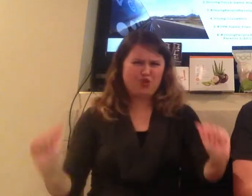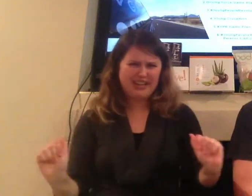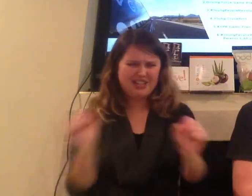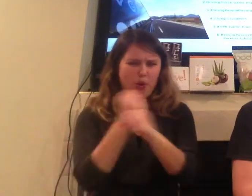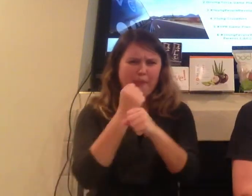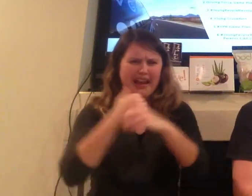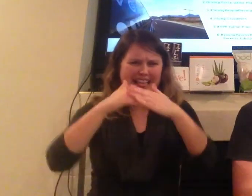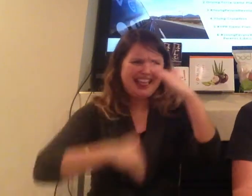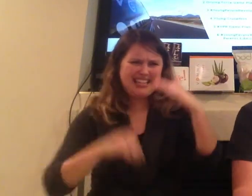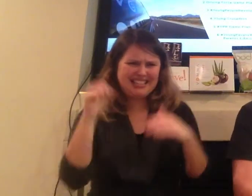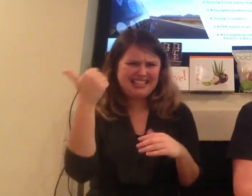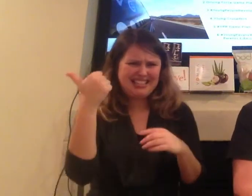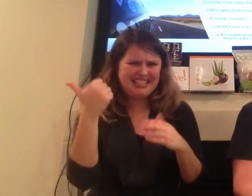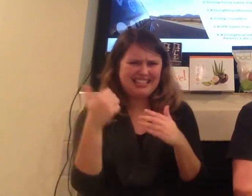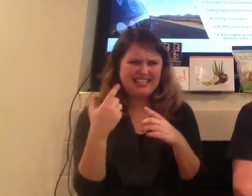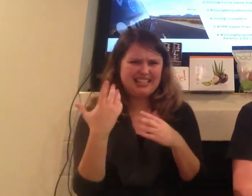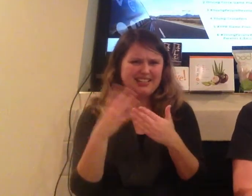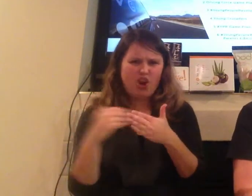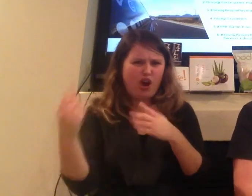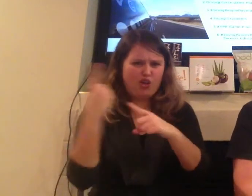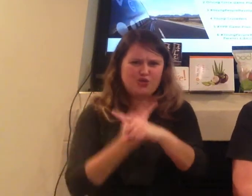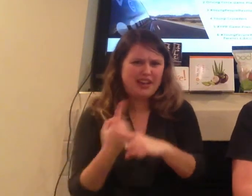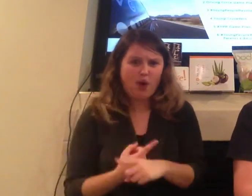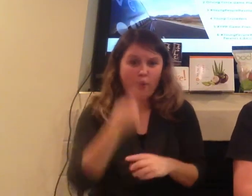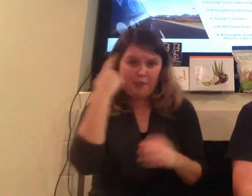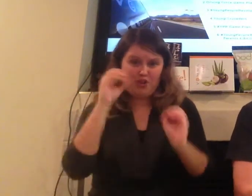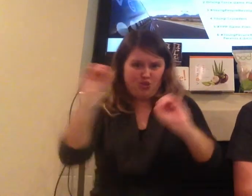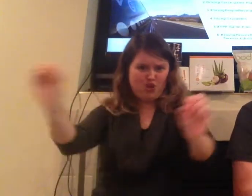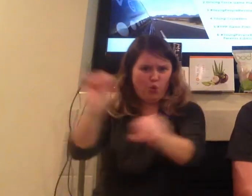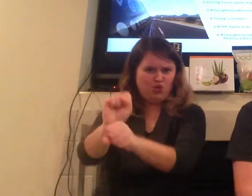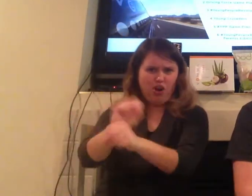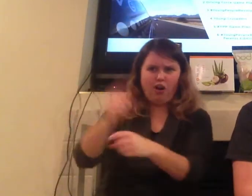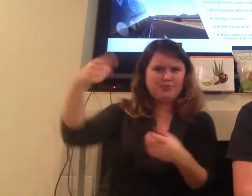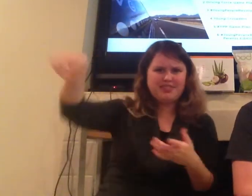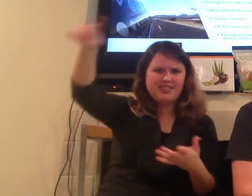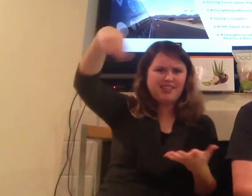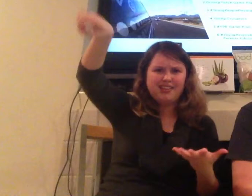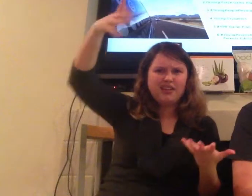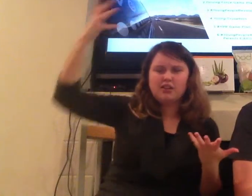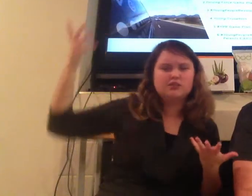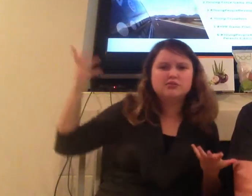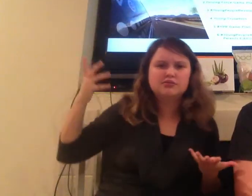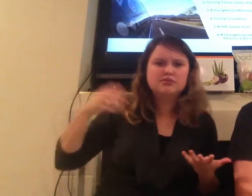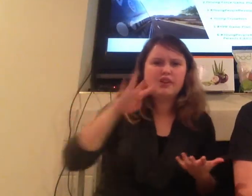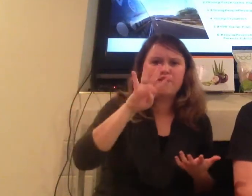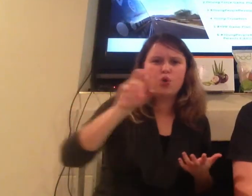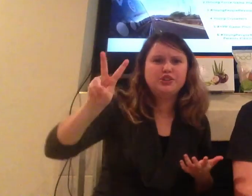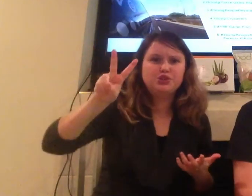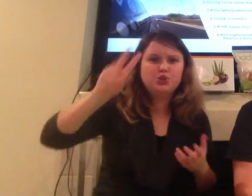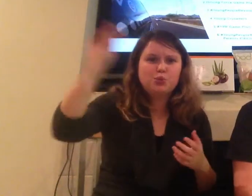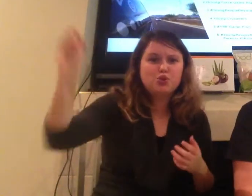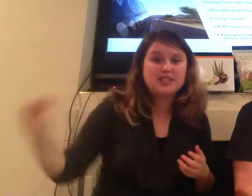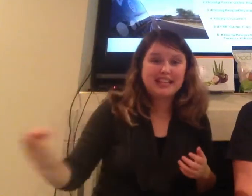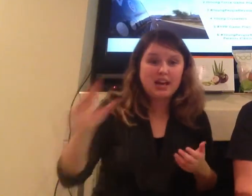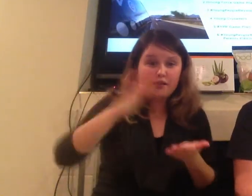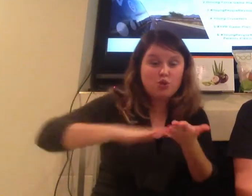hour because there's no jobs out there. And 42% of those college students who do